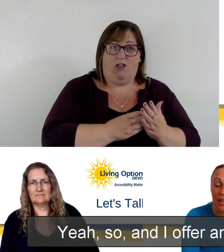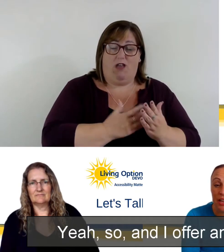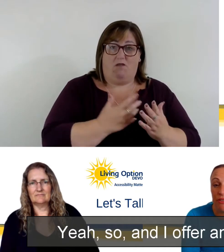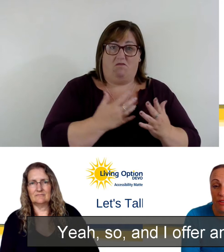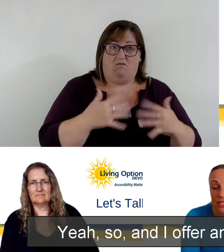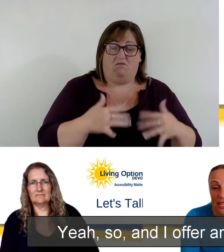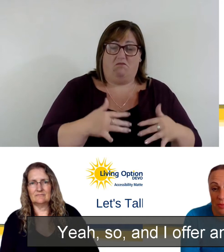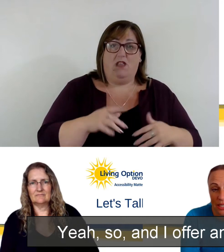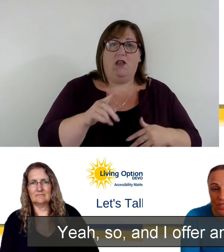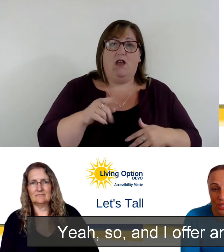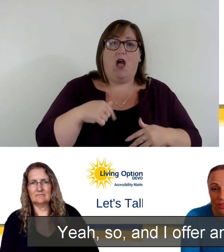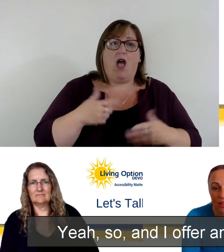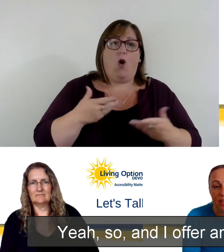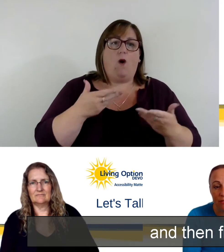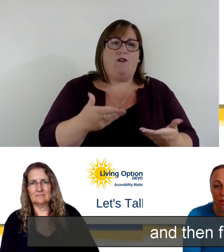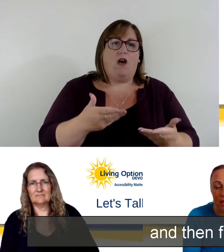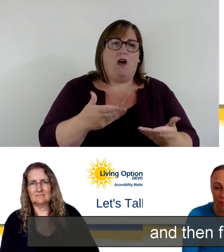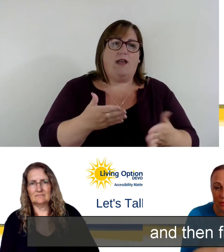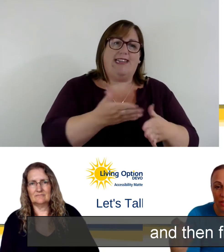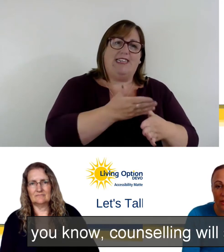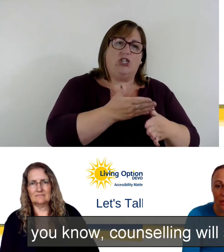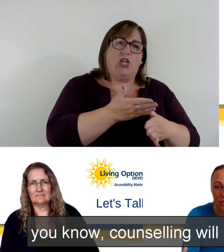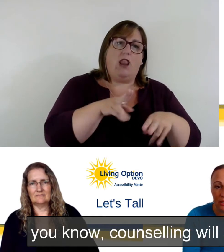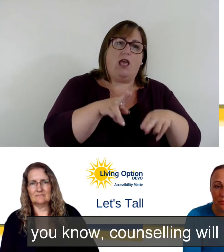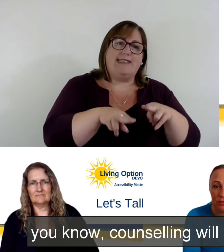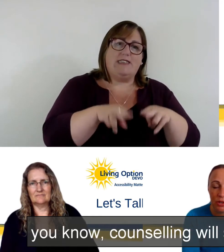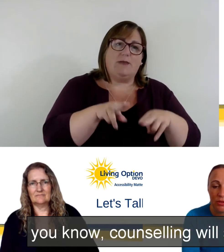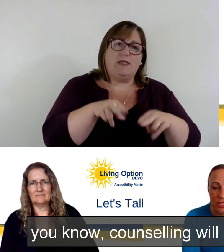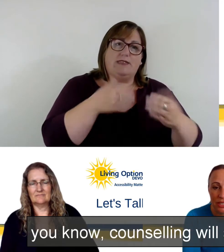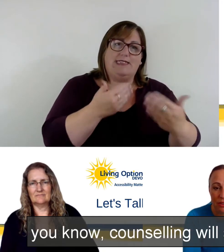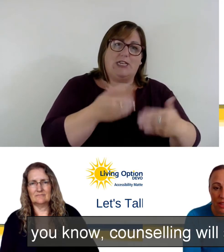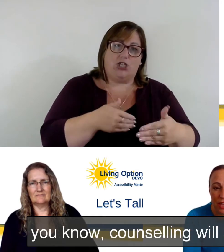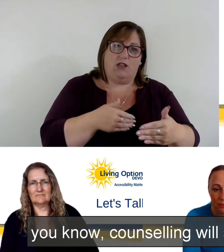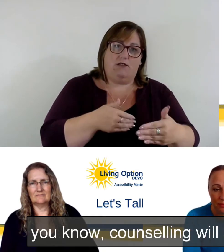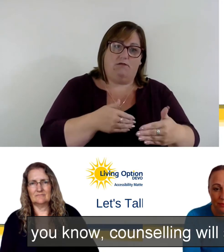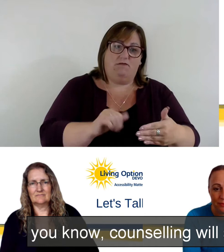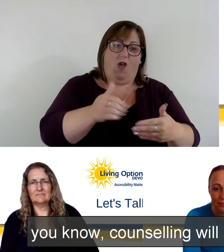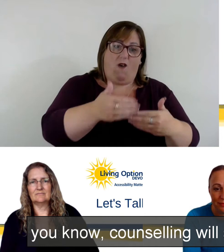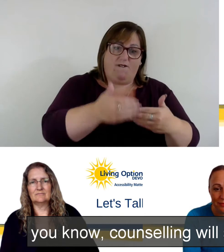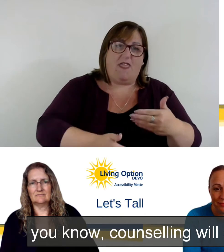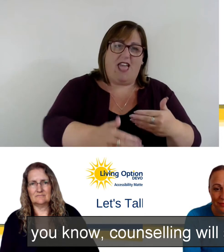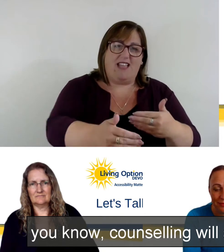Yeah, so and I offer an assessment session, and then from that, you know, counselling will sort of proceed after that.